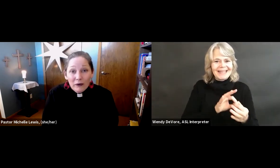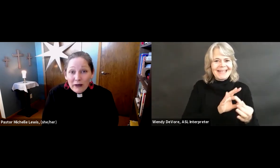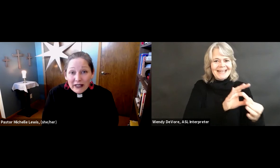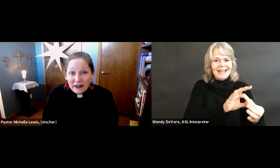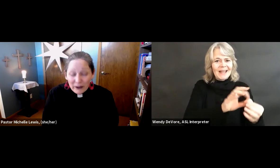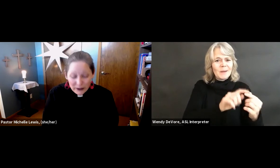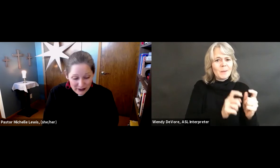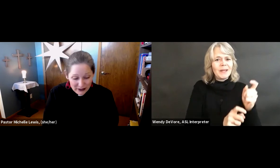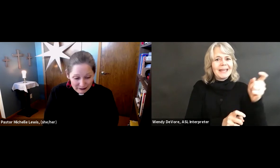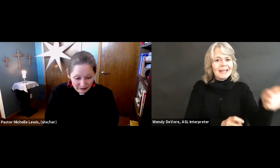money goes.